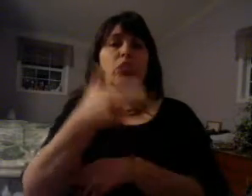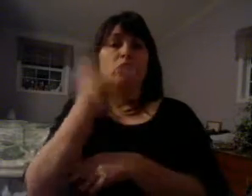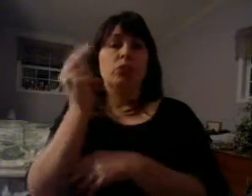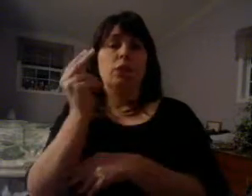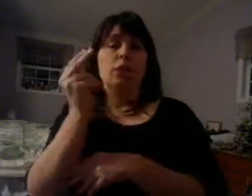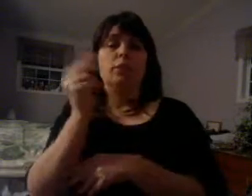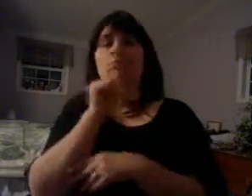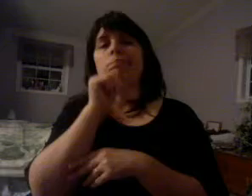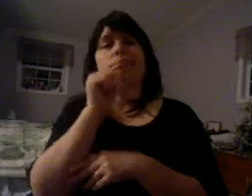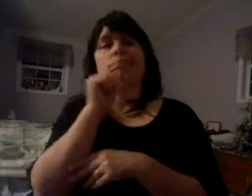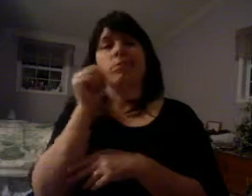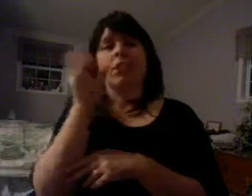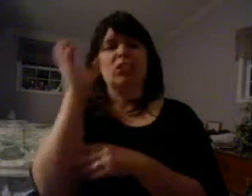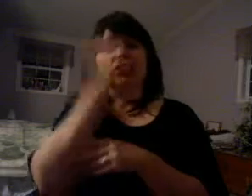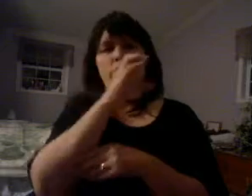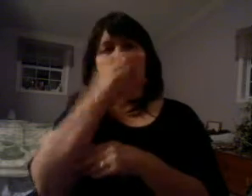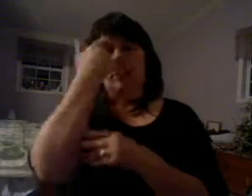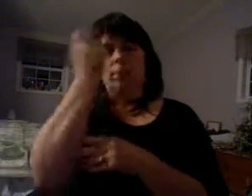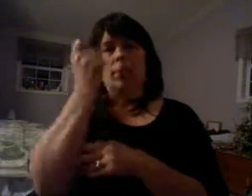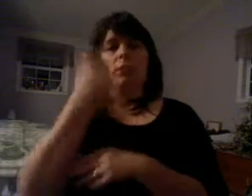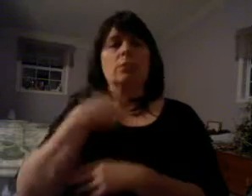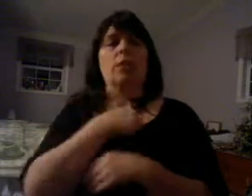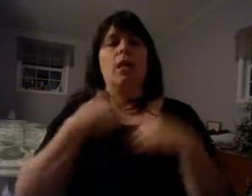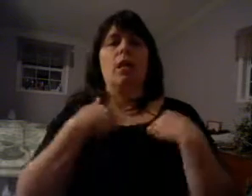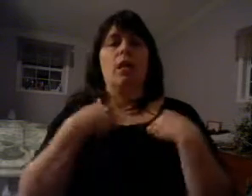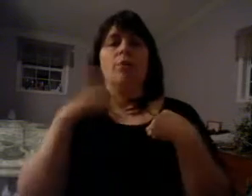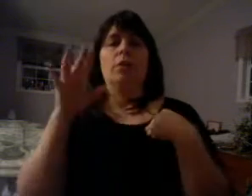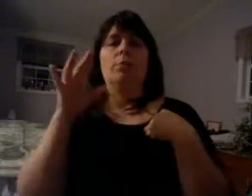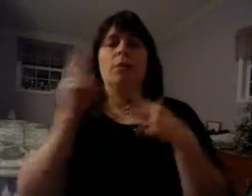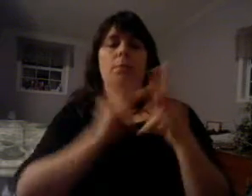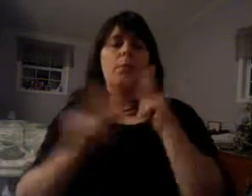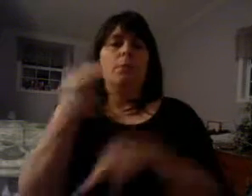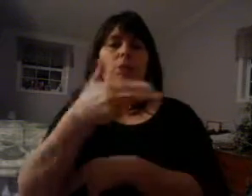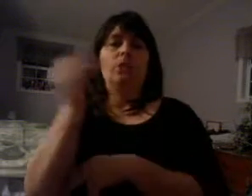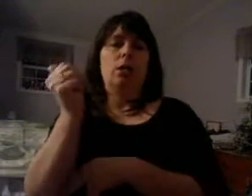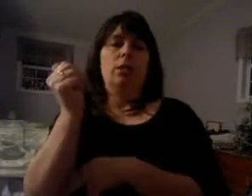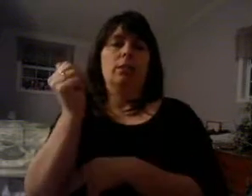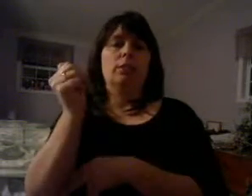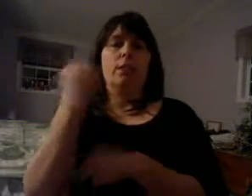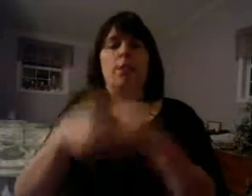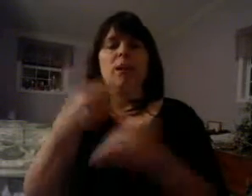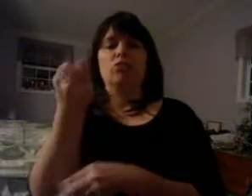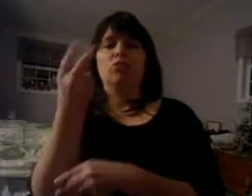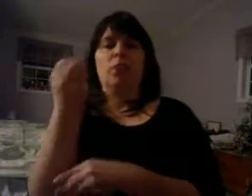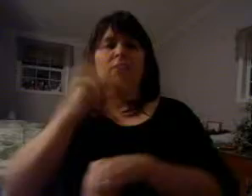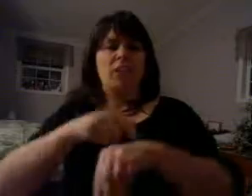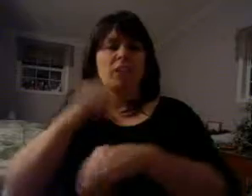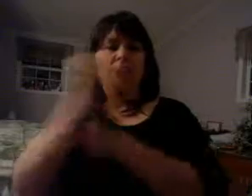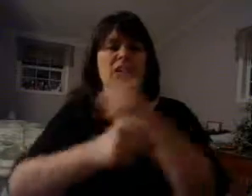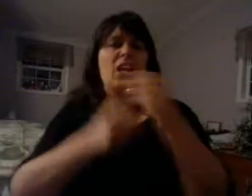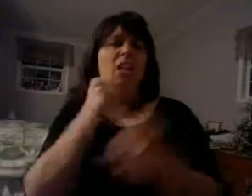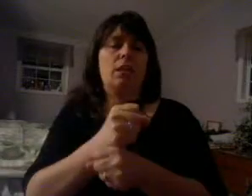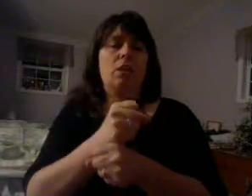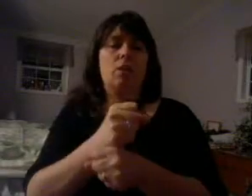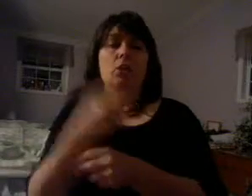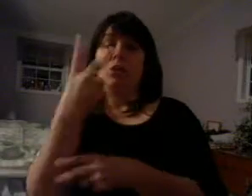people shot probably a dozen times a year. 2 of them died. 2 homicides in one day, but there was nothing unusual about that. That